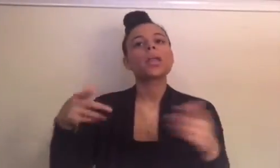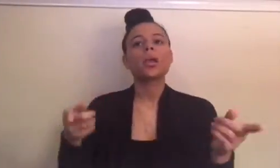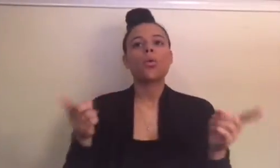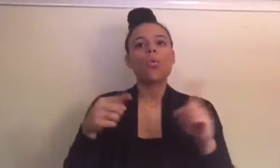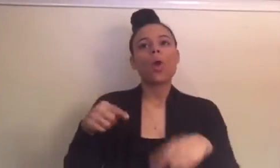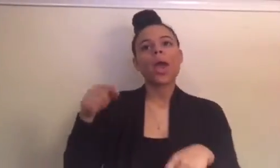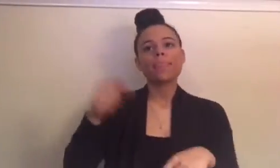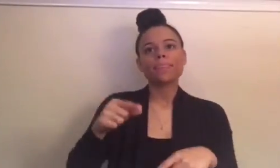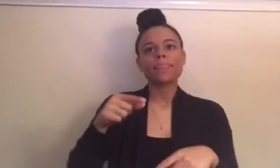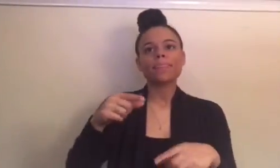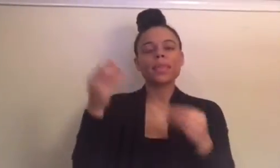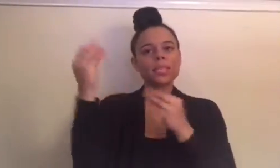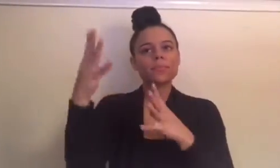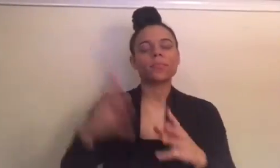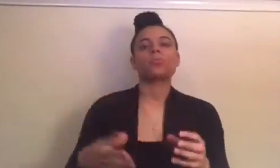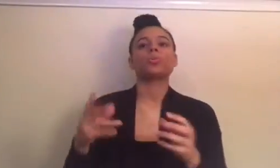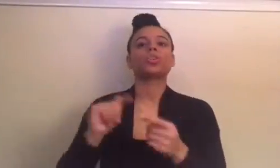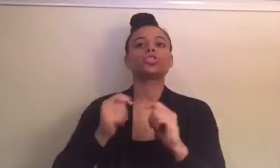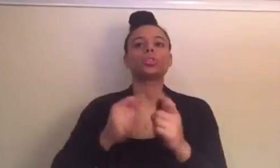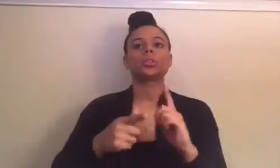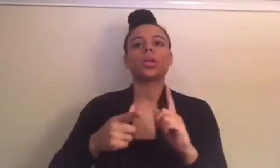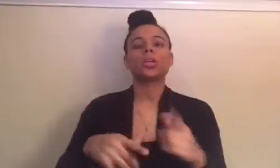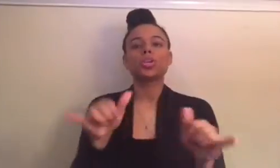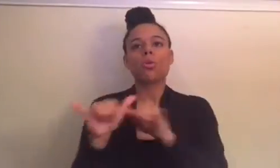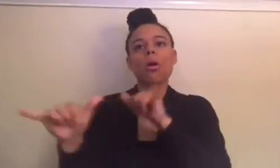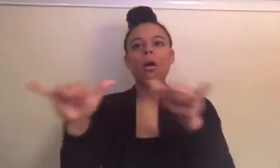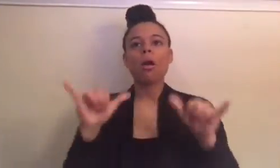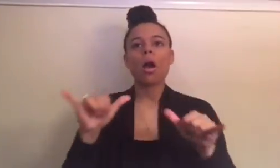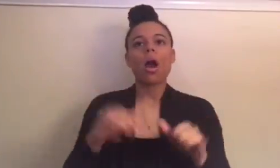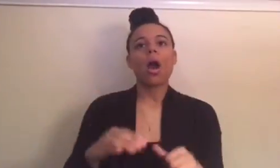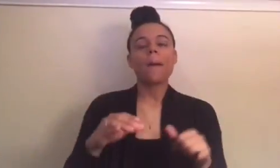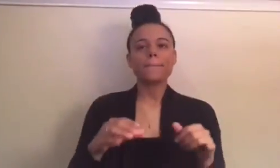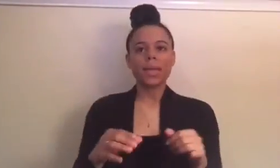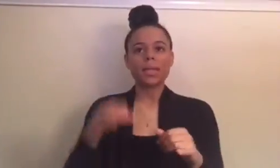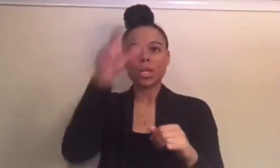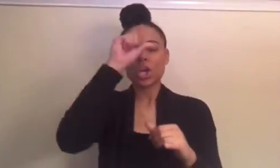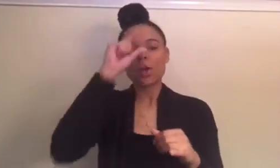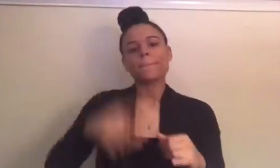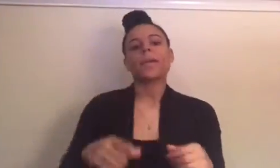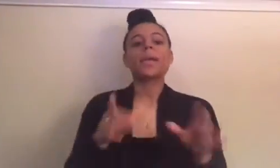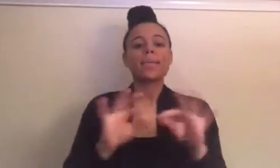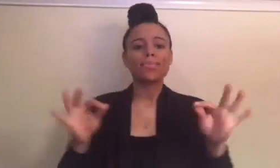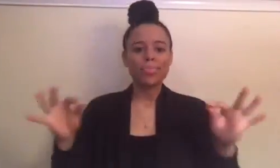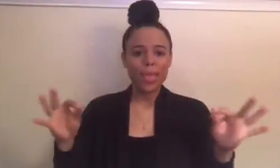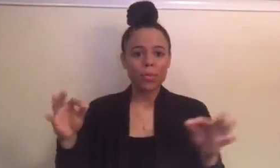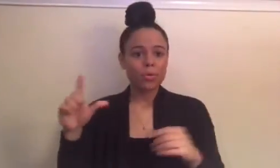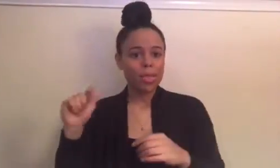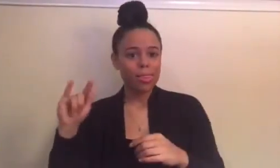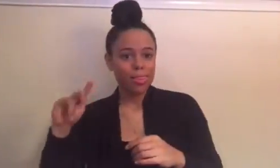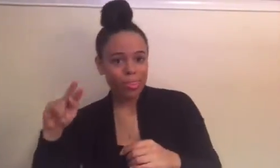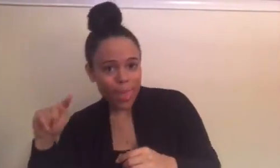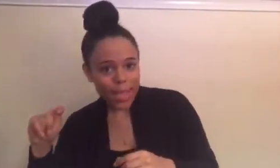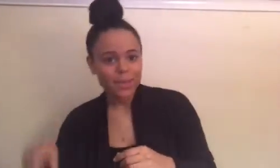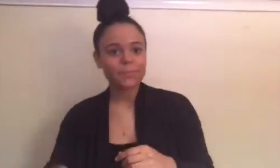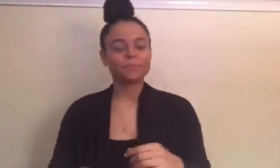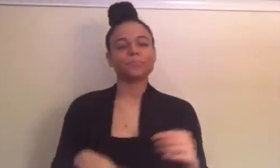into a common European language, which is to say Latin, they simply replaced the Greek chi with the Latin